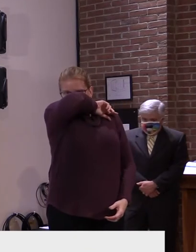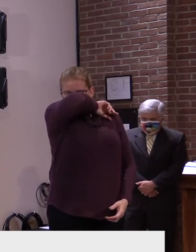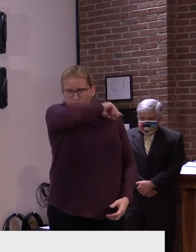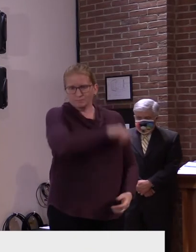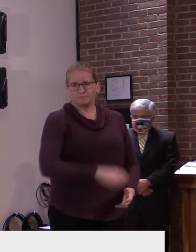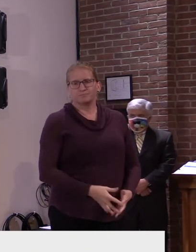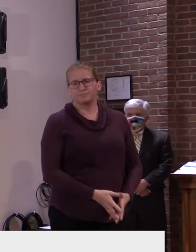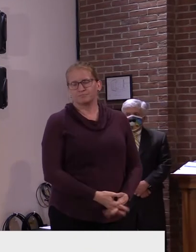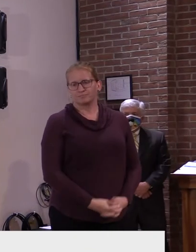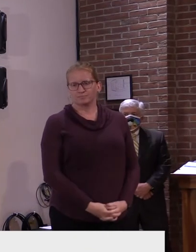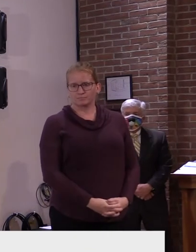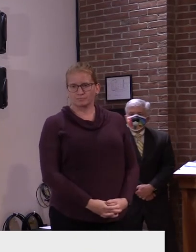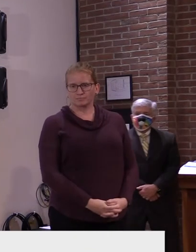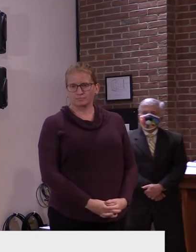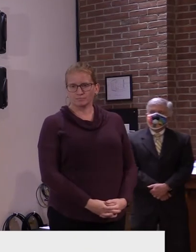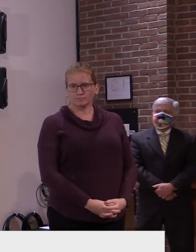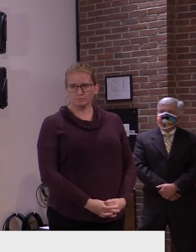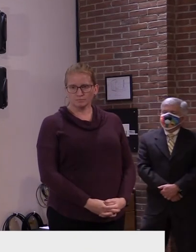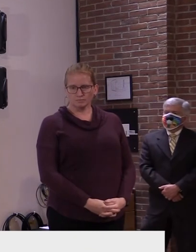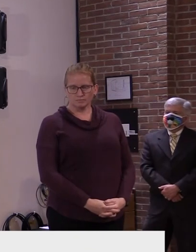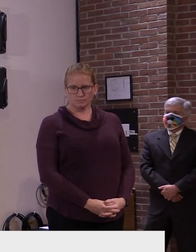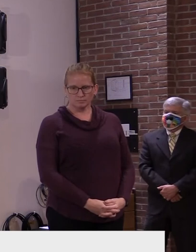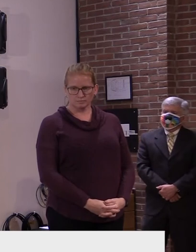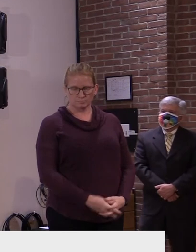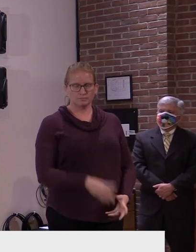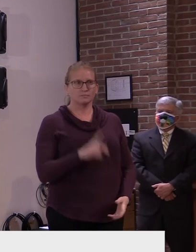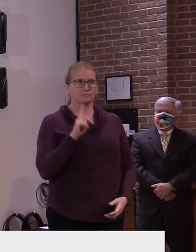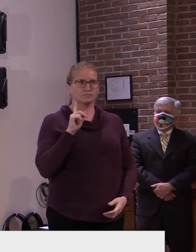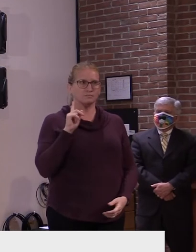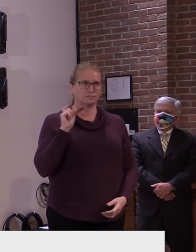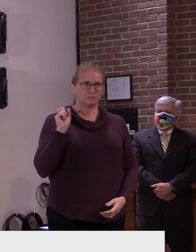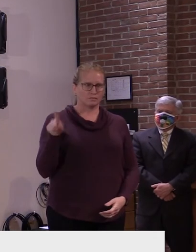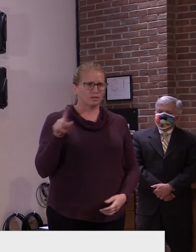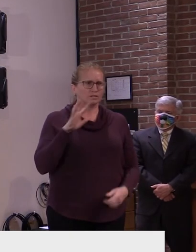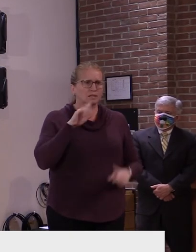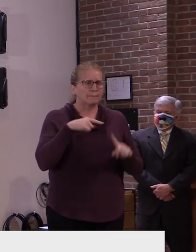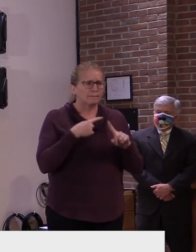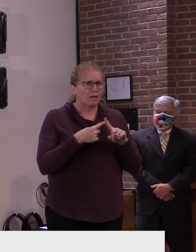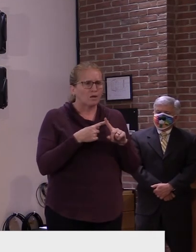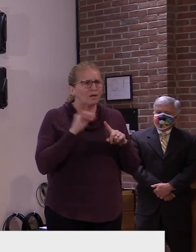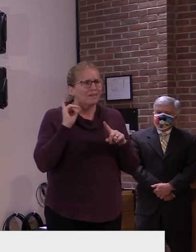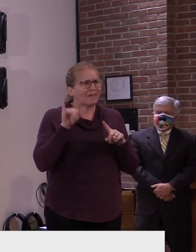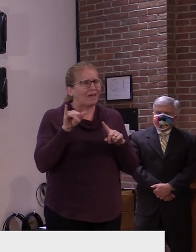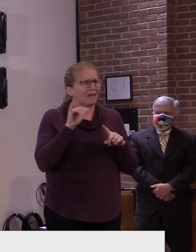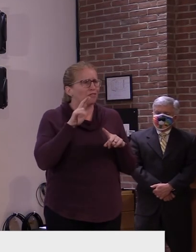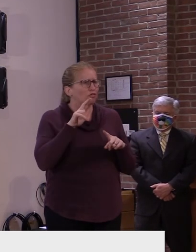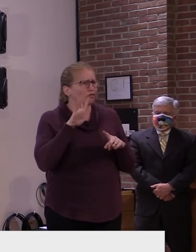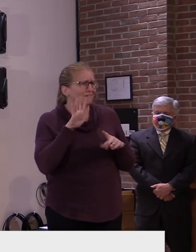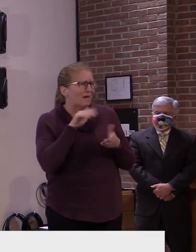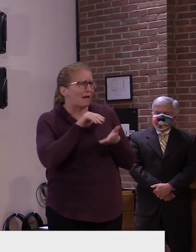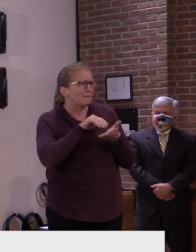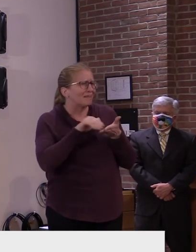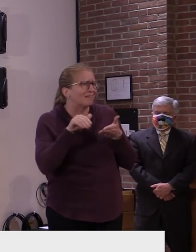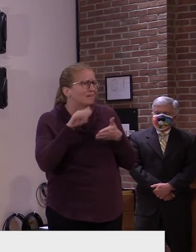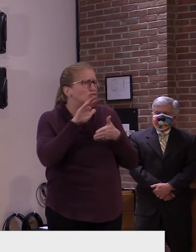hi thanks governor uh a couple of things about the 75 million dollars i understand it's